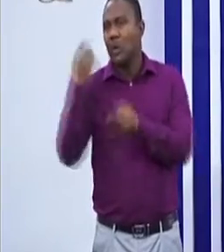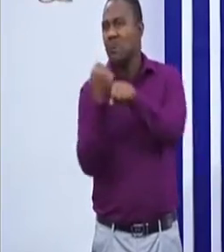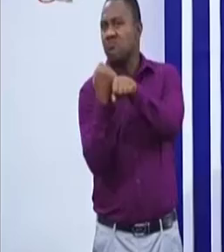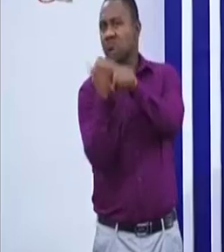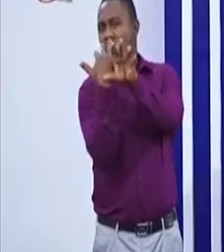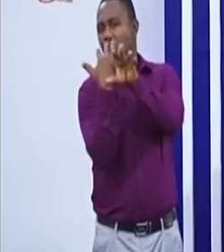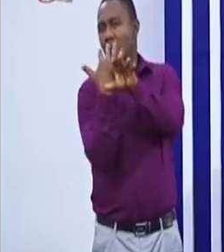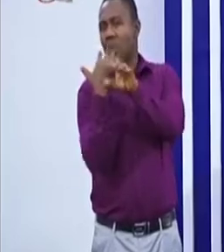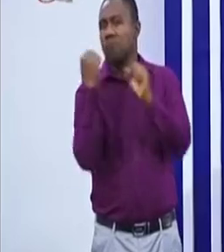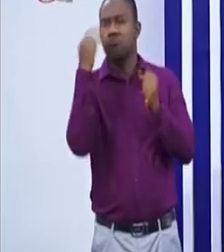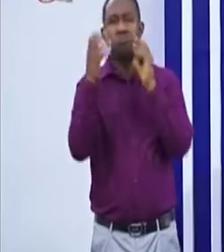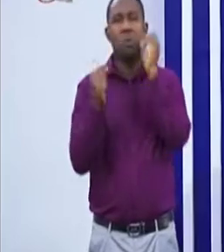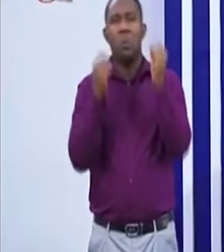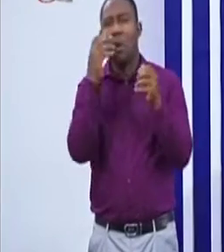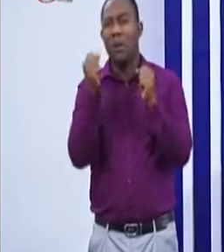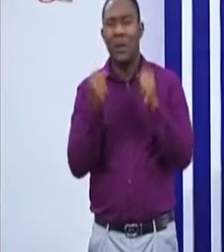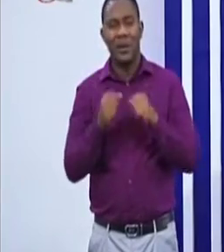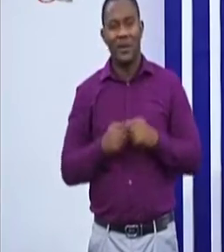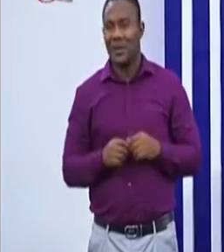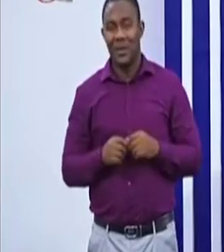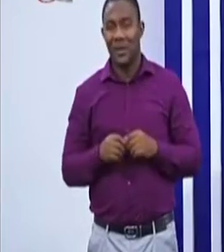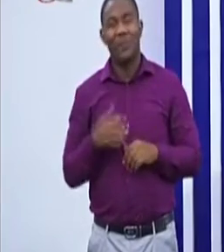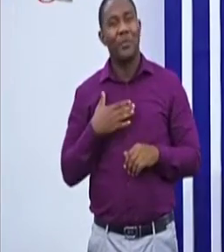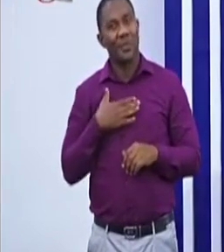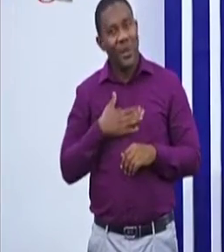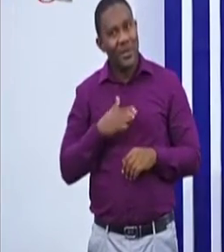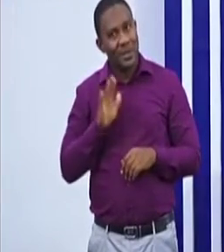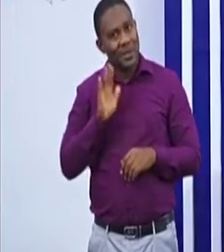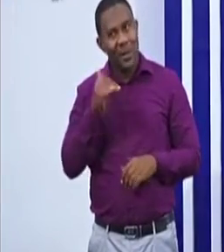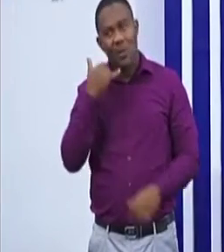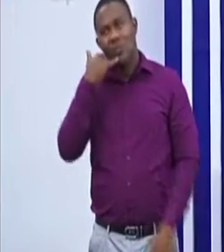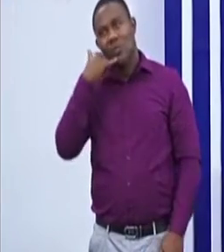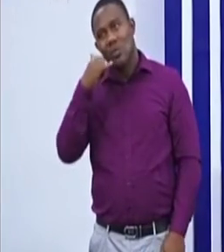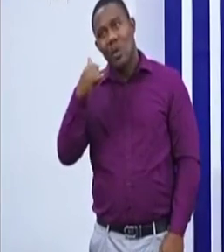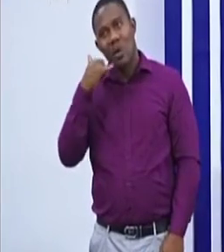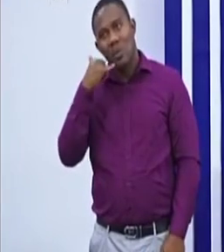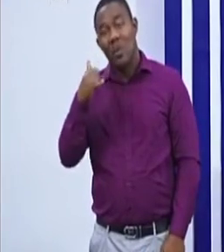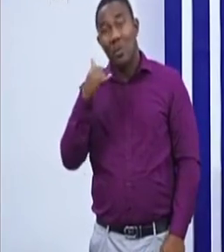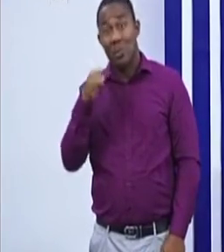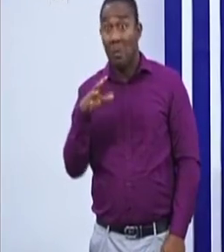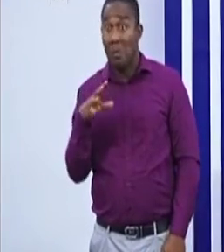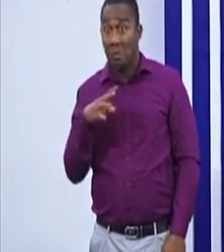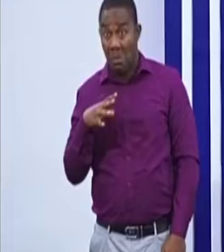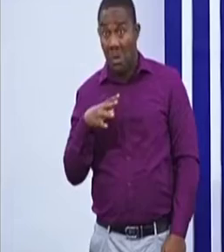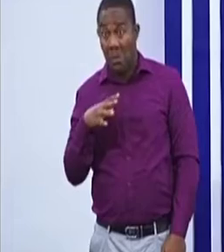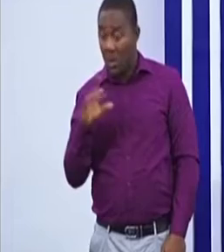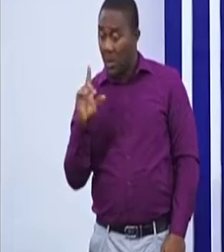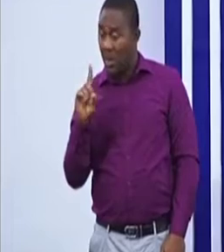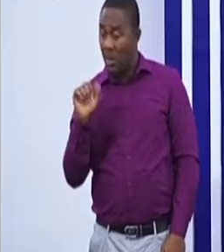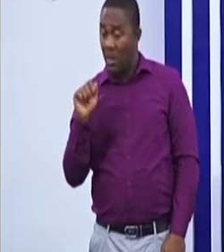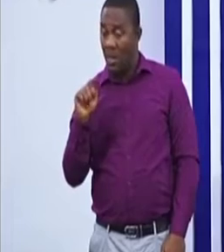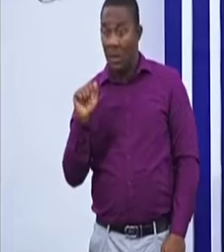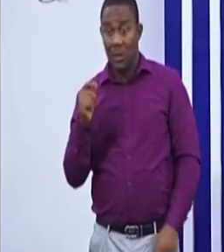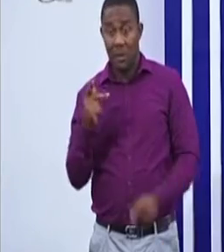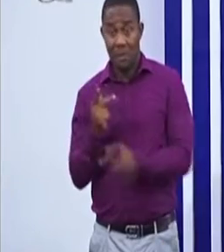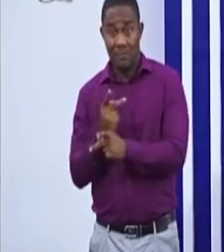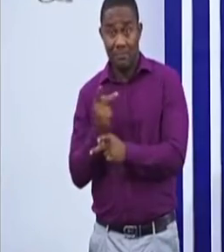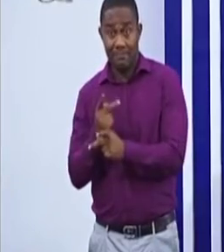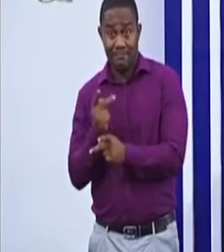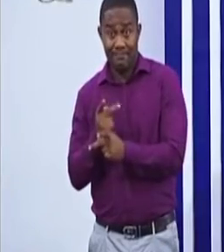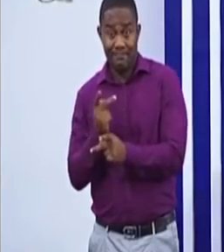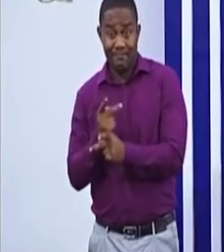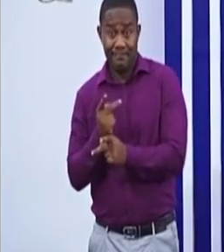platforms. Make your normal phone call. It will go through, but it will conserve the data that you